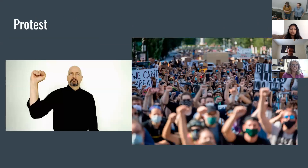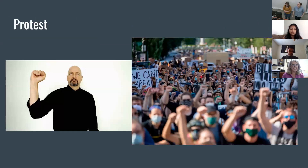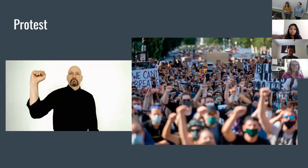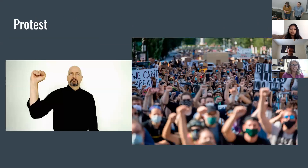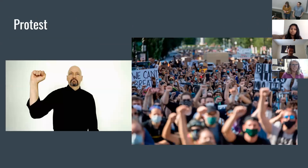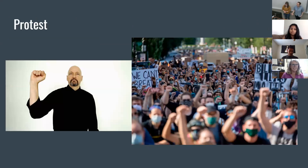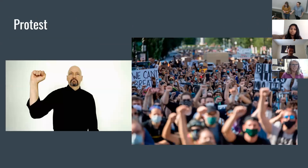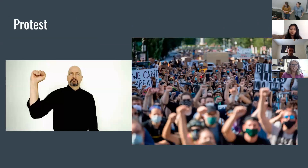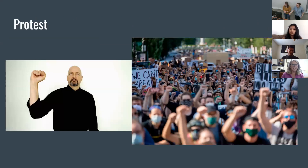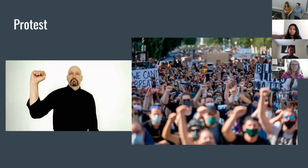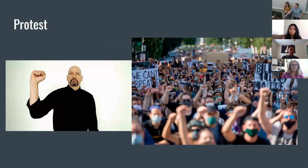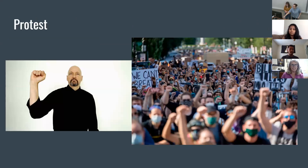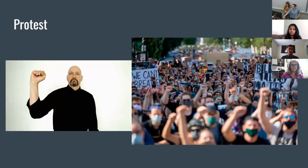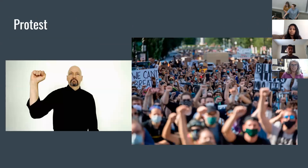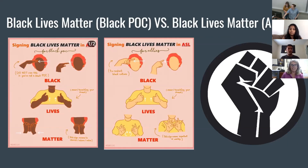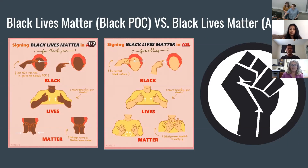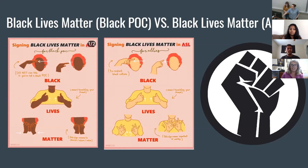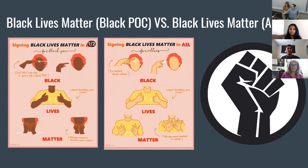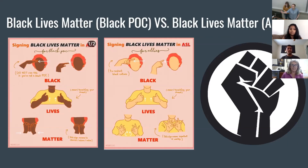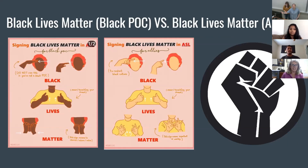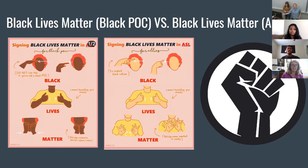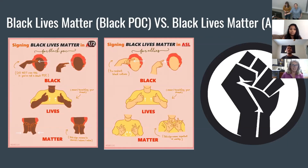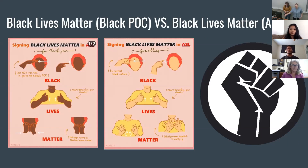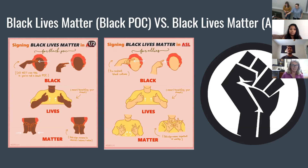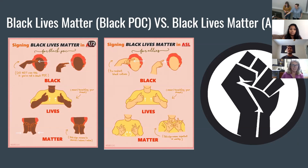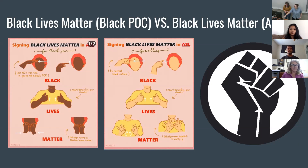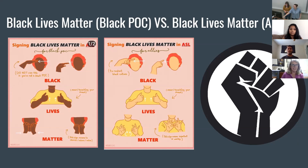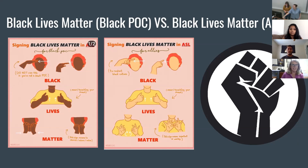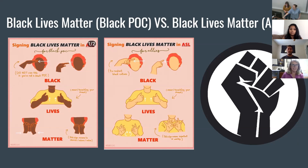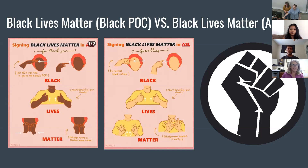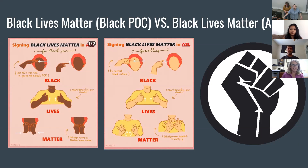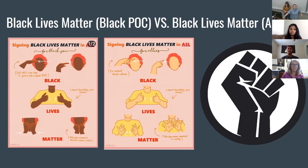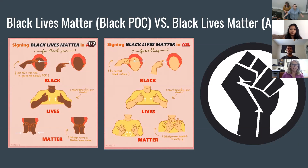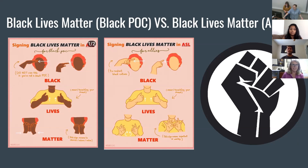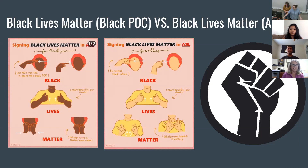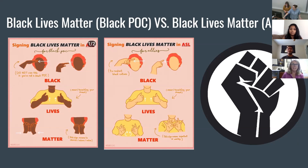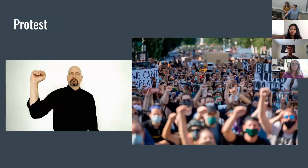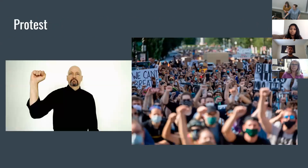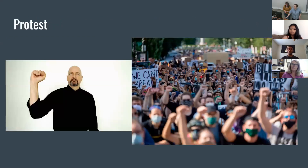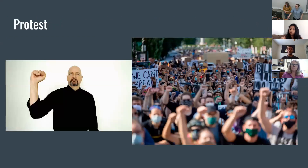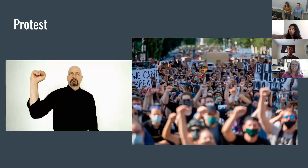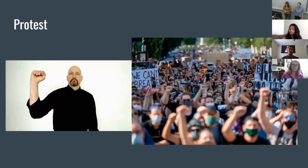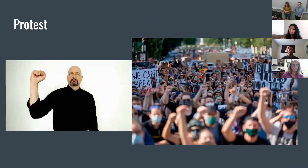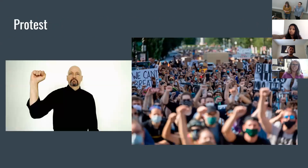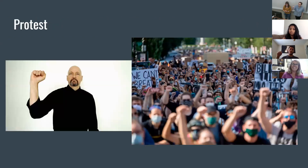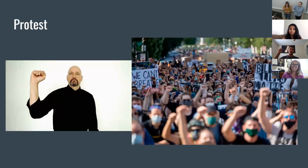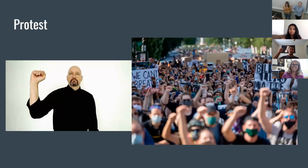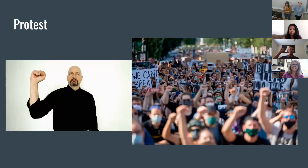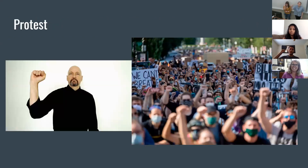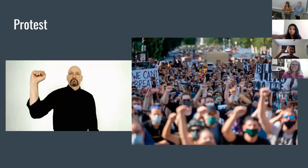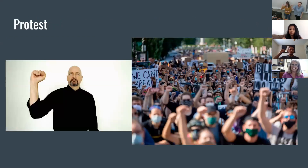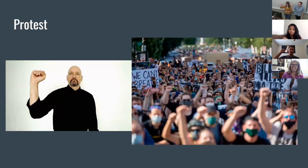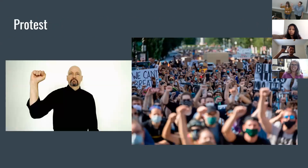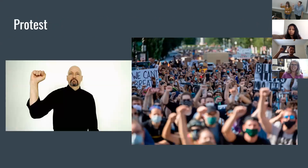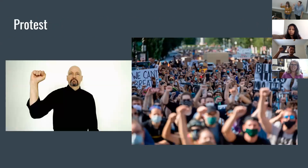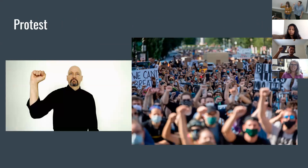Protest. Actually, if you look at the Black Power fist, it kind of tells you what to do.